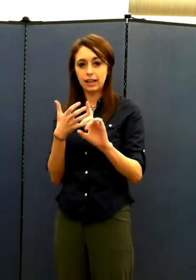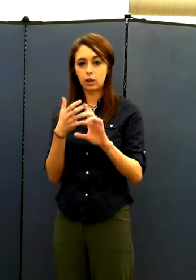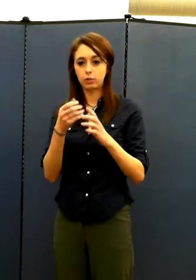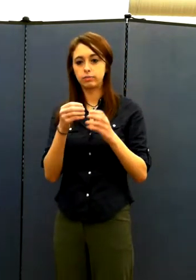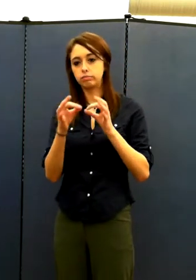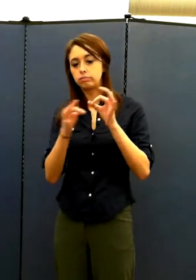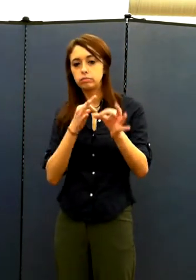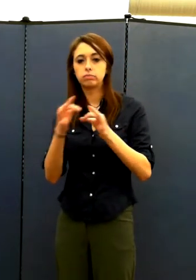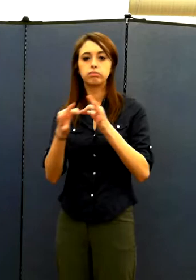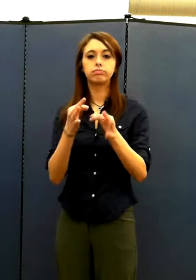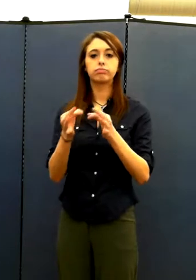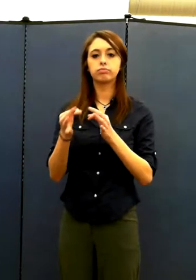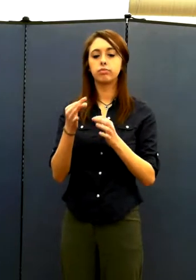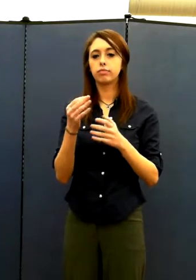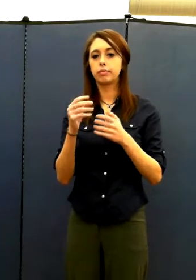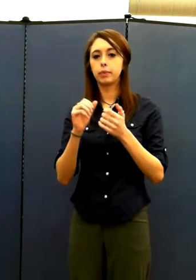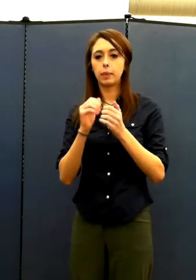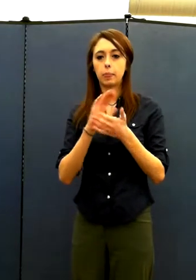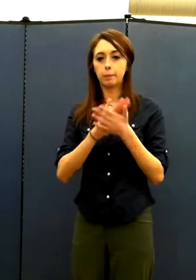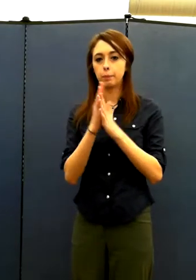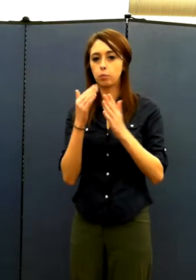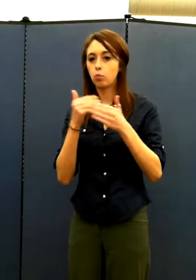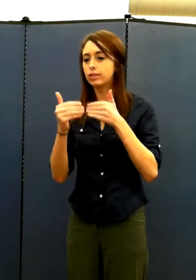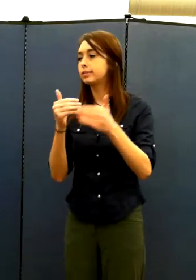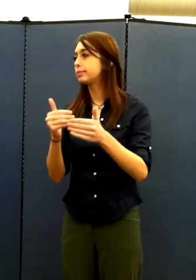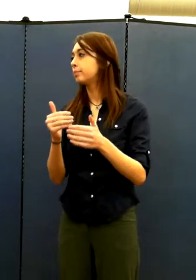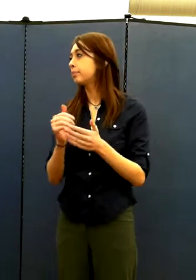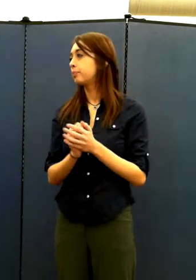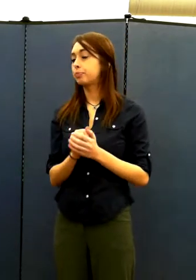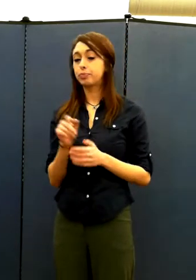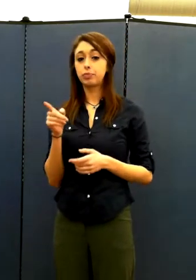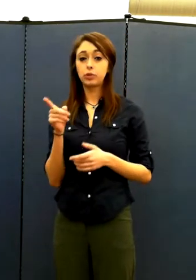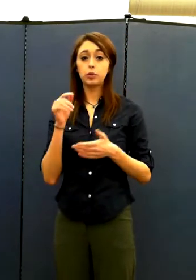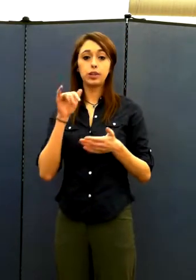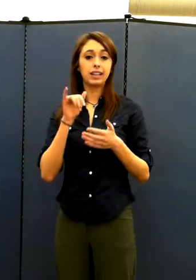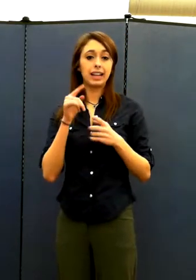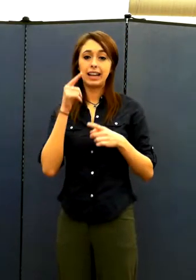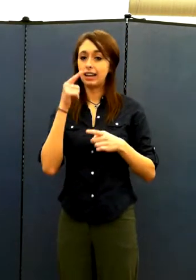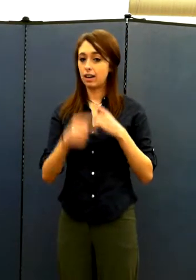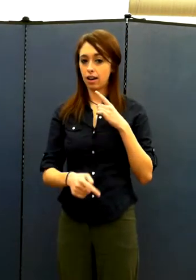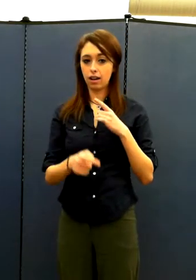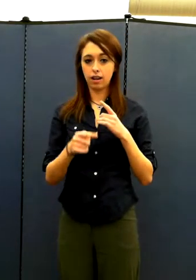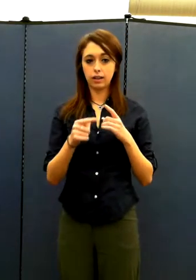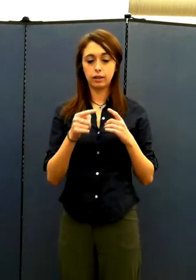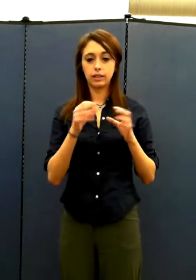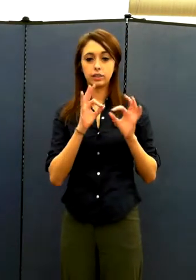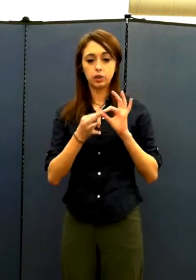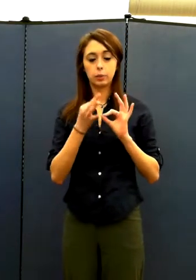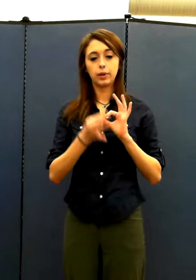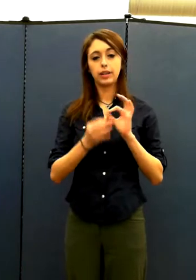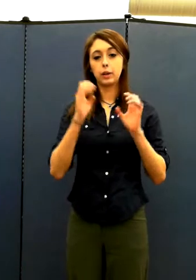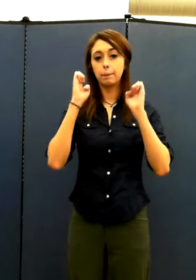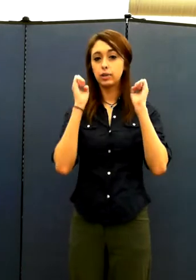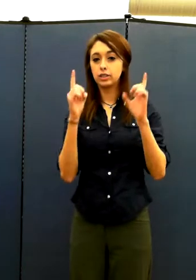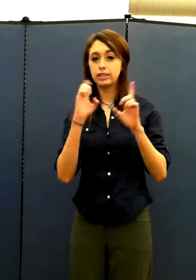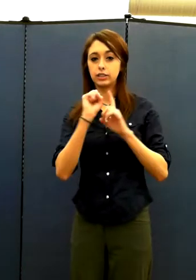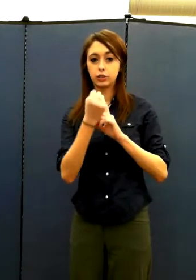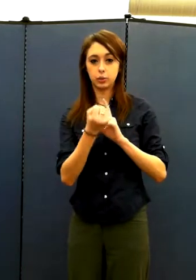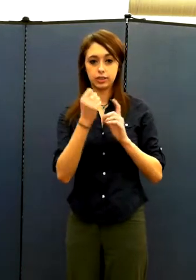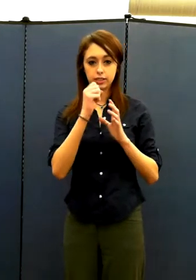example, what you cannot do is you cannot interpret in an emergency situation setting. So for example, if a client is in